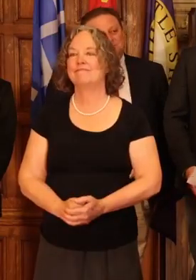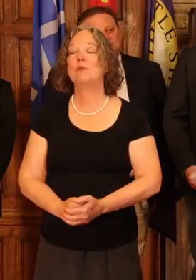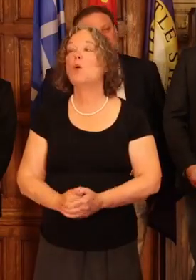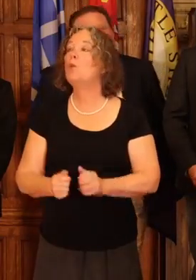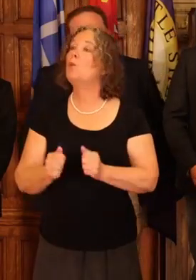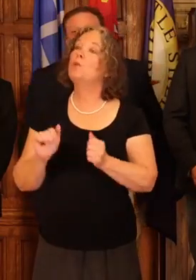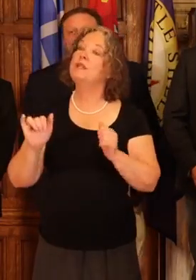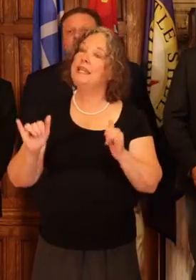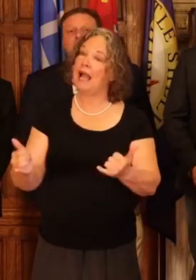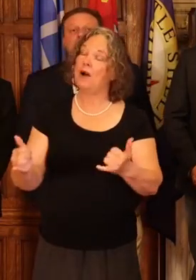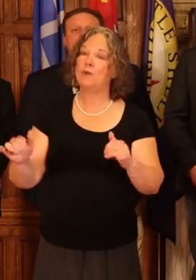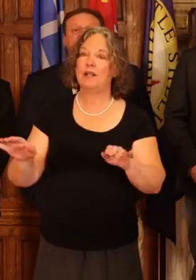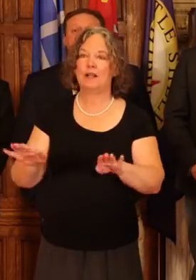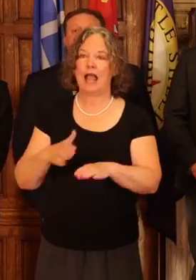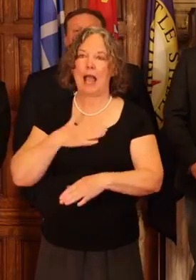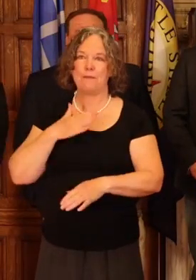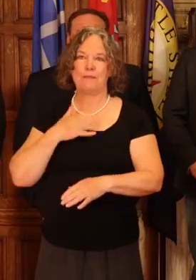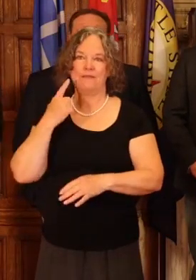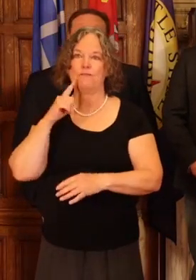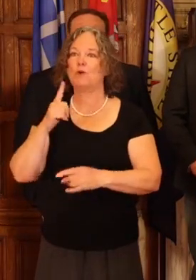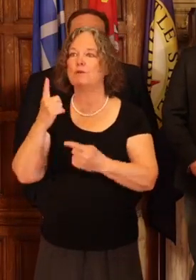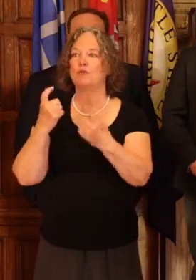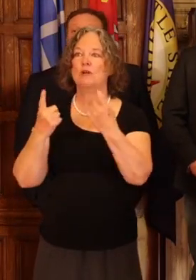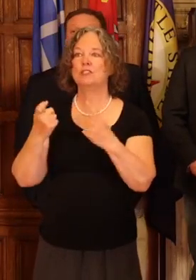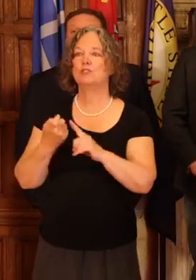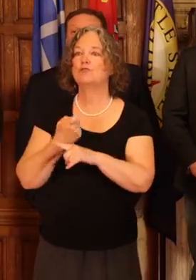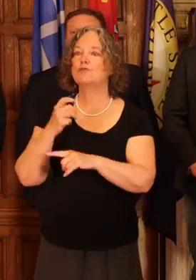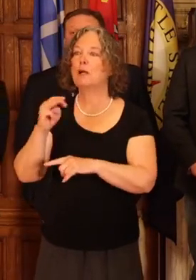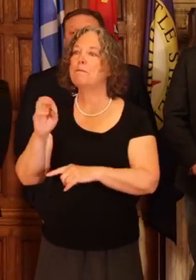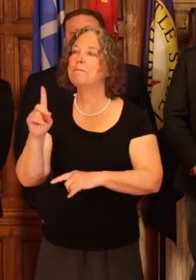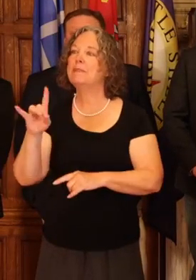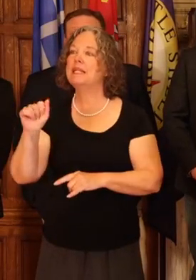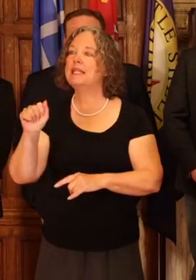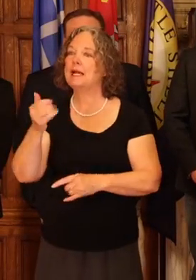And with that, we're happy to take some questions from the media.